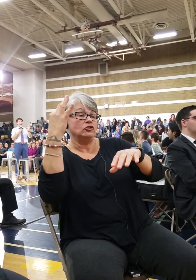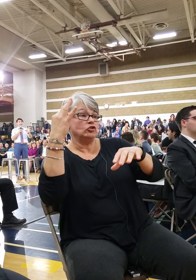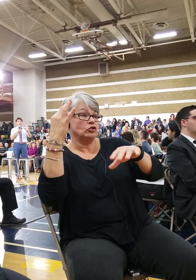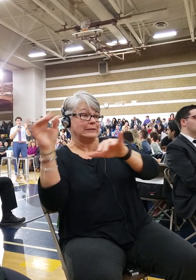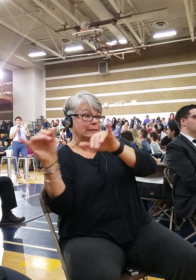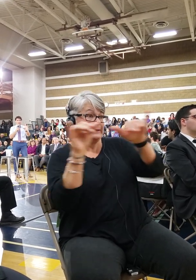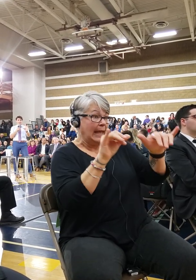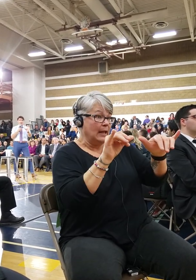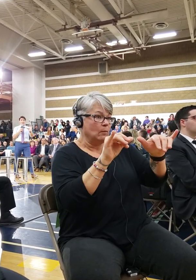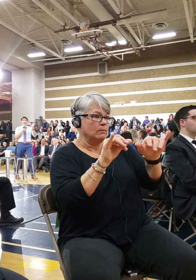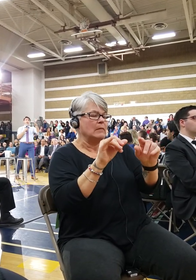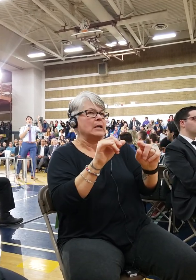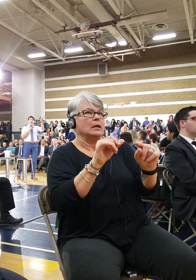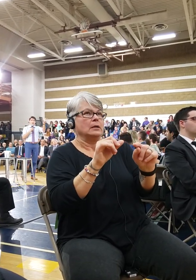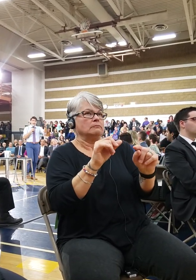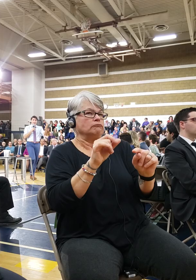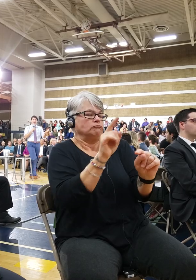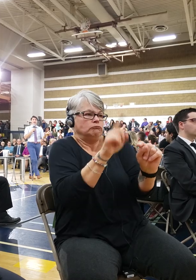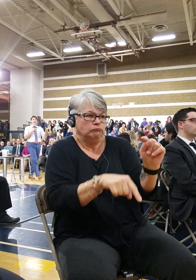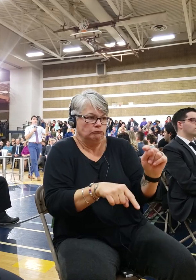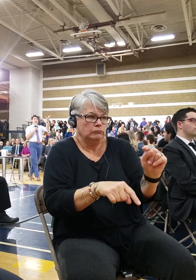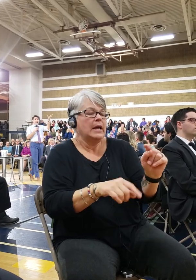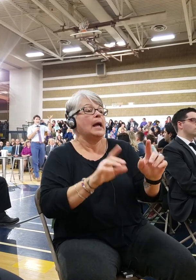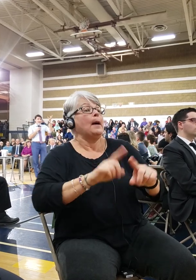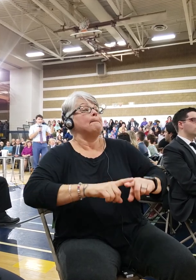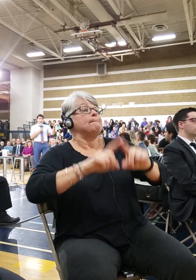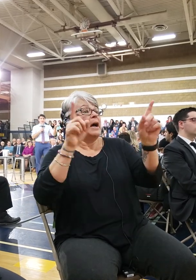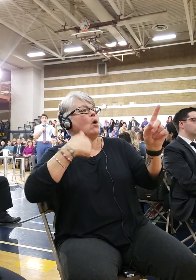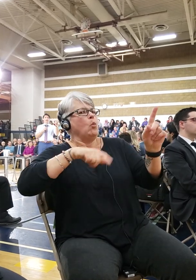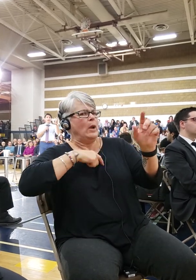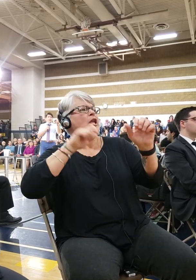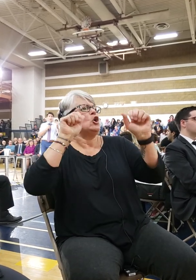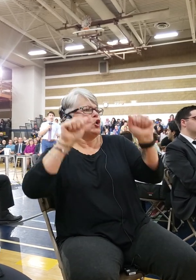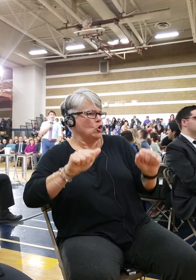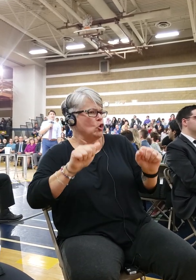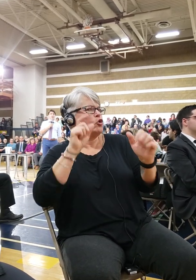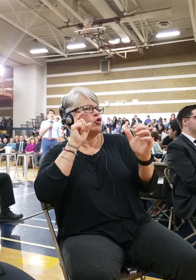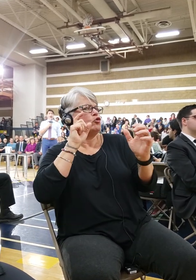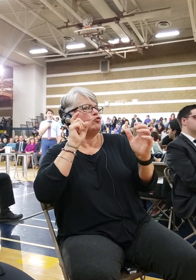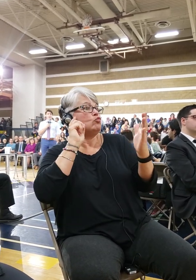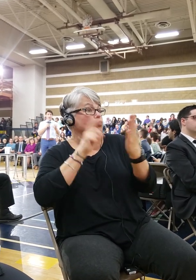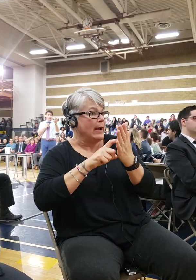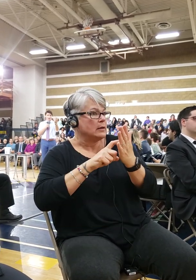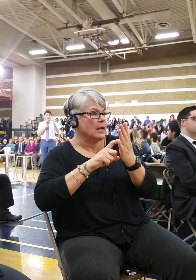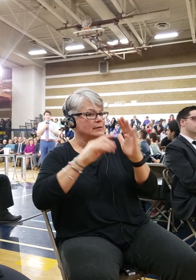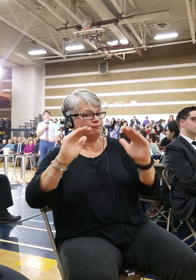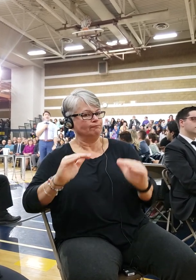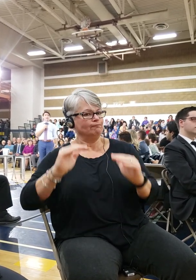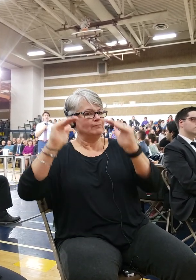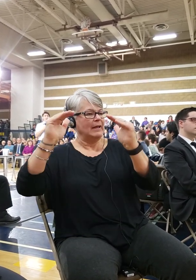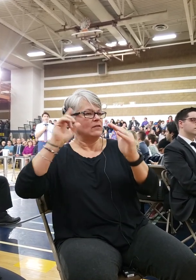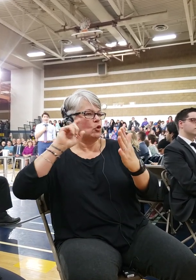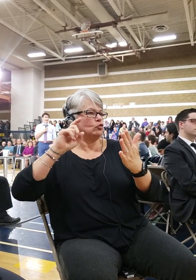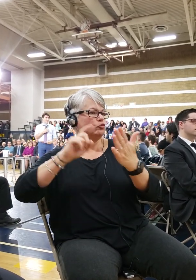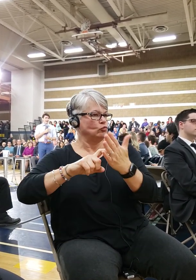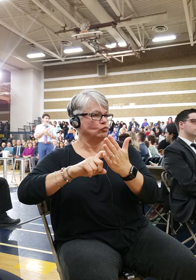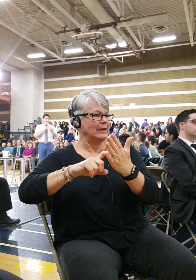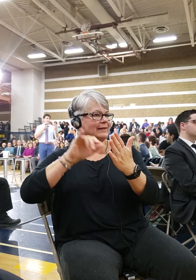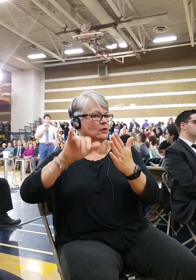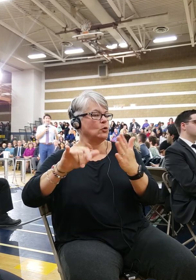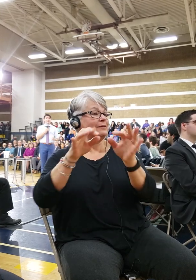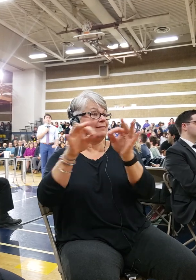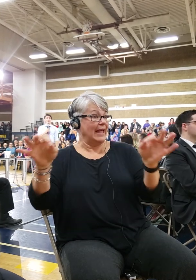but we can significantly recognize and elevate the recognition of those languages